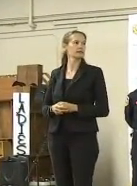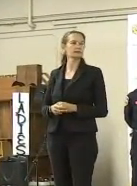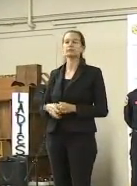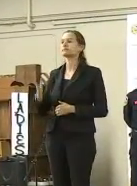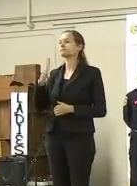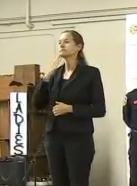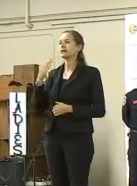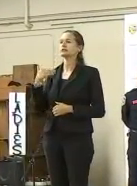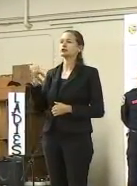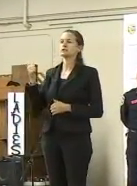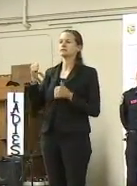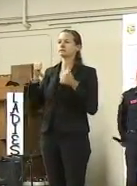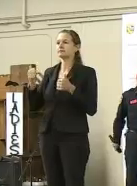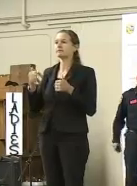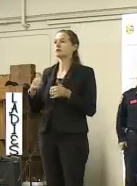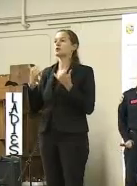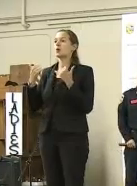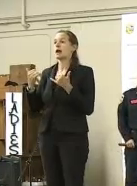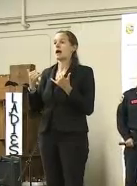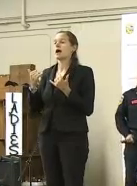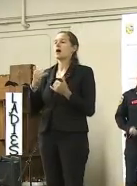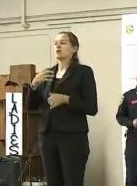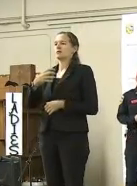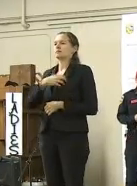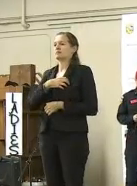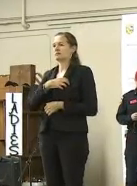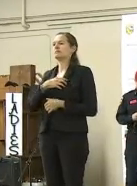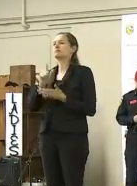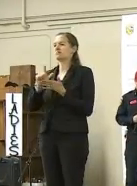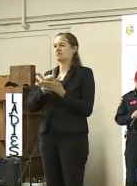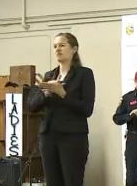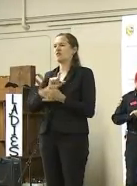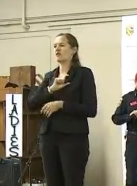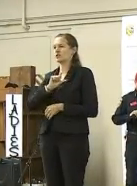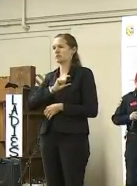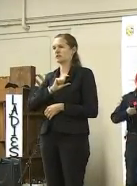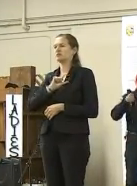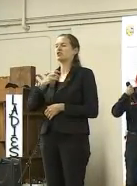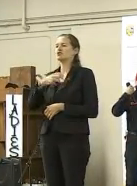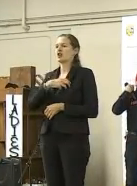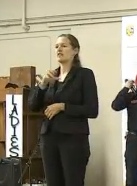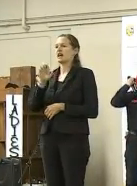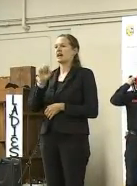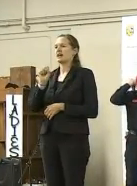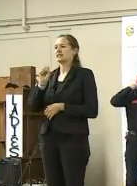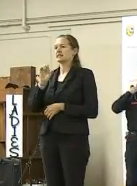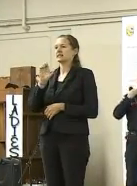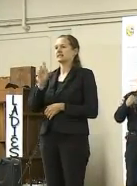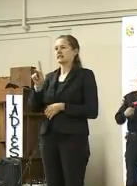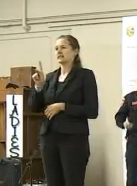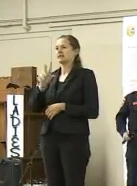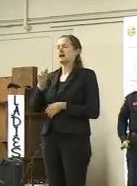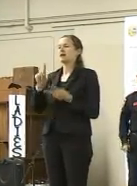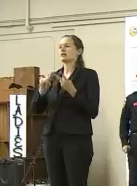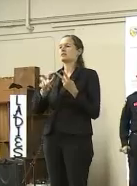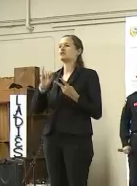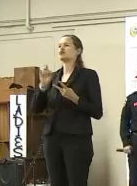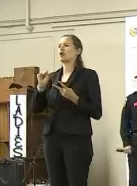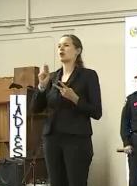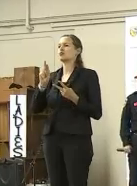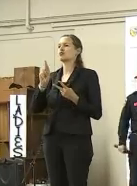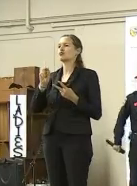Thank you, Chief. Now I'd like to invite up our law enforcement partners, Sheriff Mark Essick and Sheriff John Robertson.